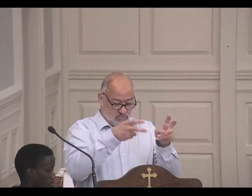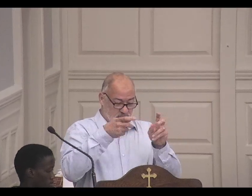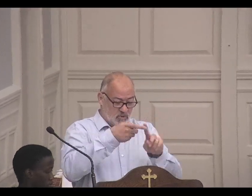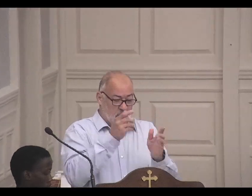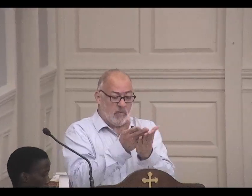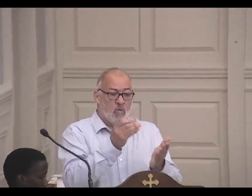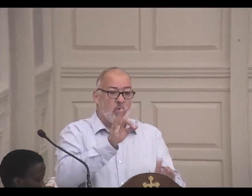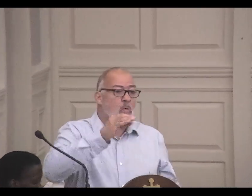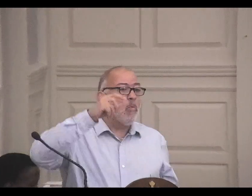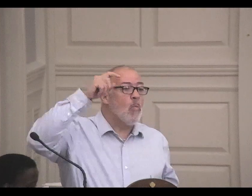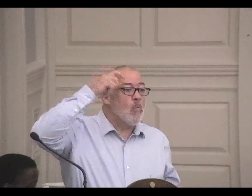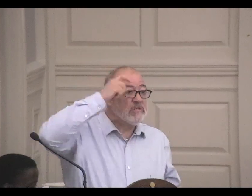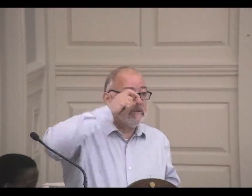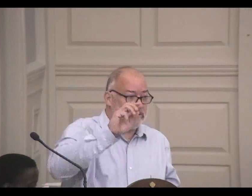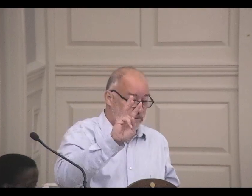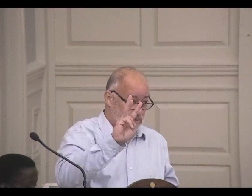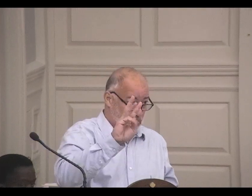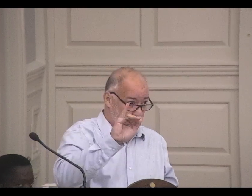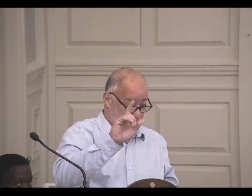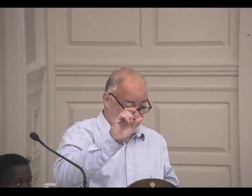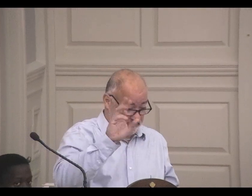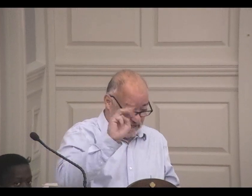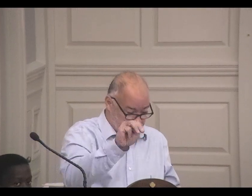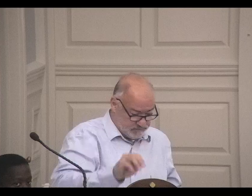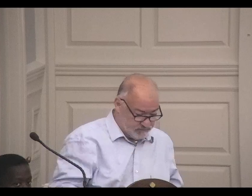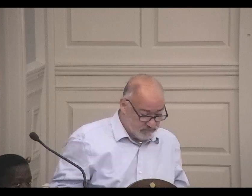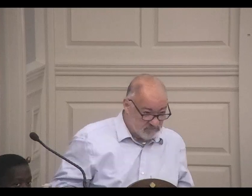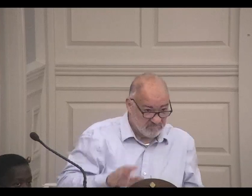A reading from the Book of Wisdom.